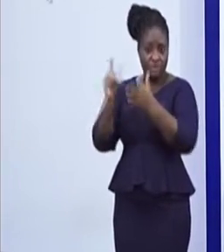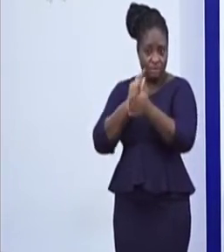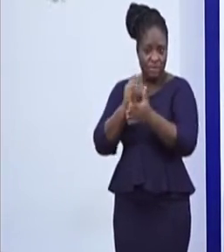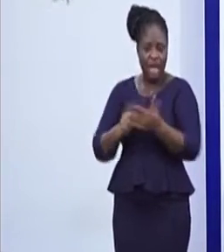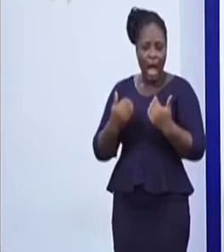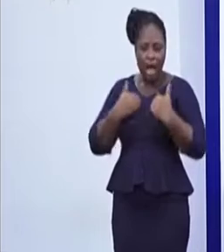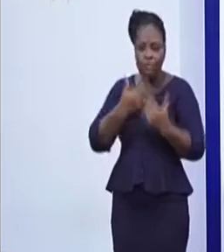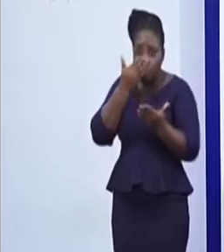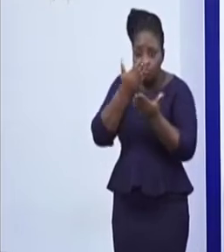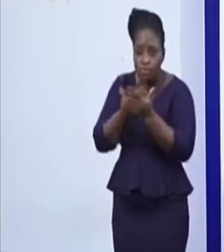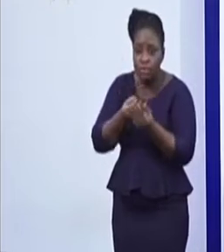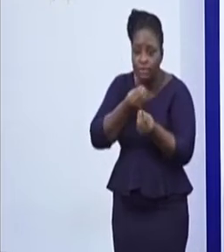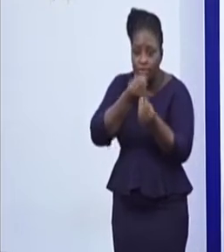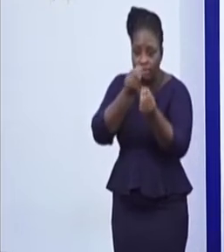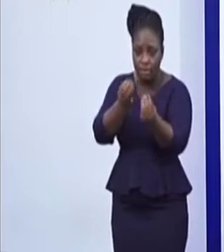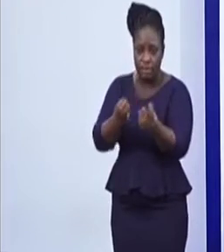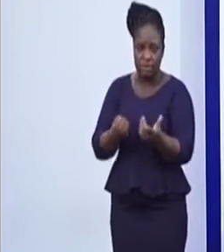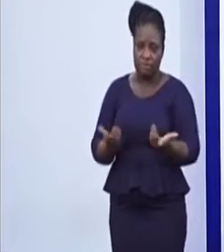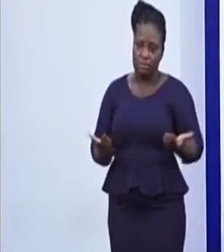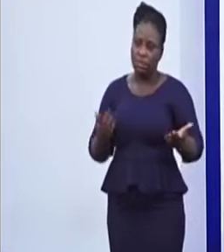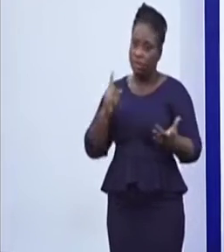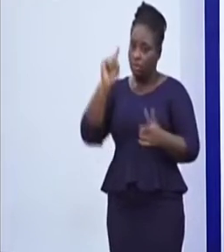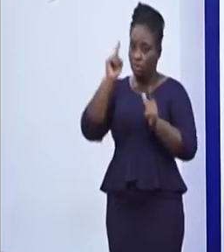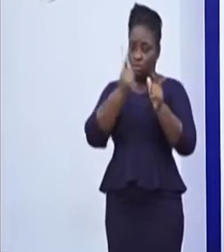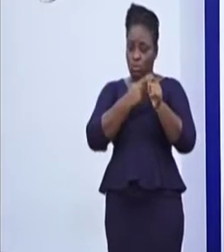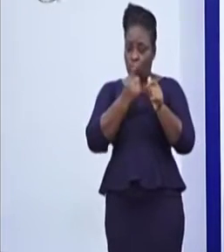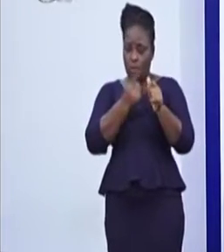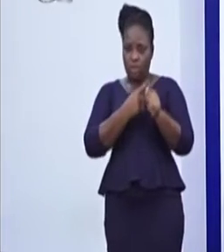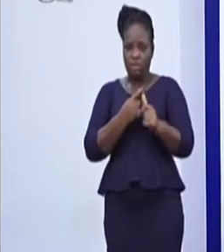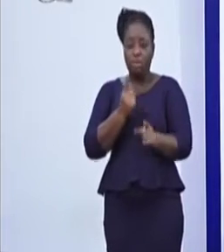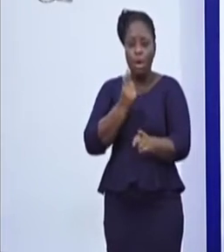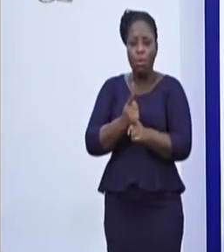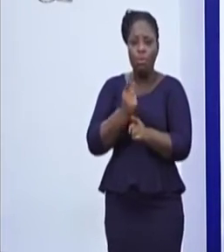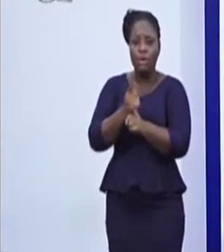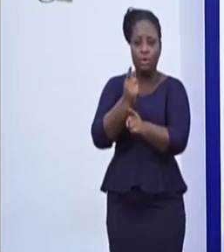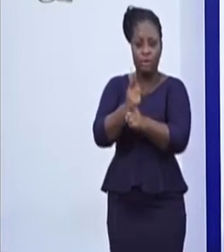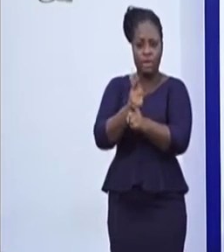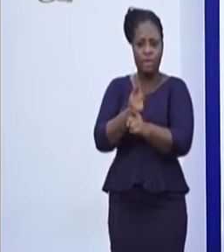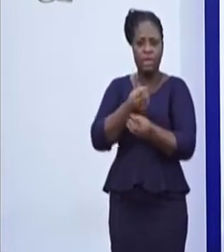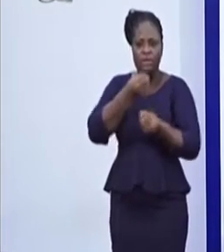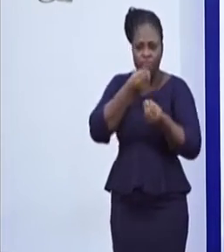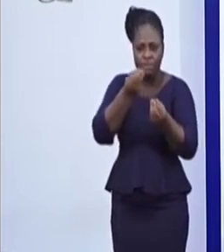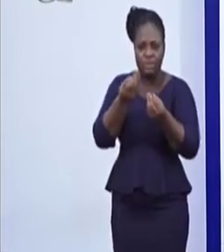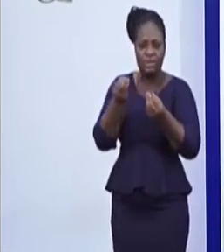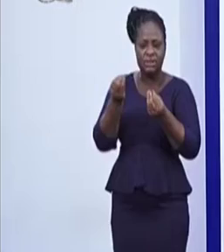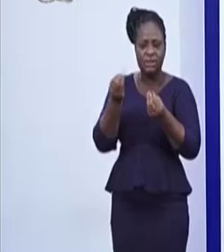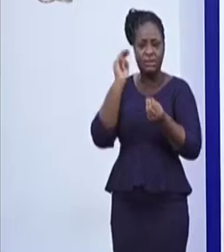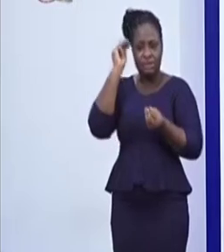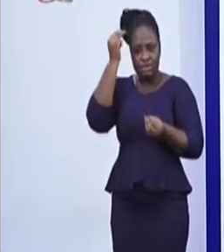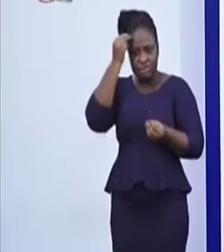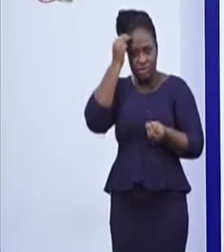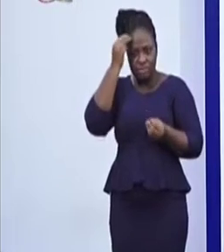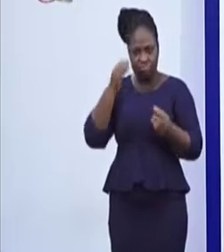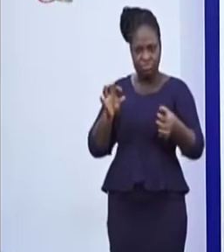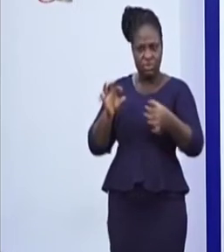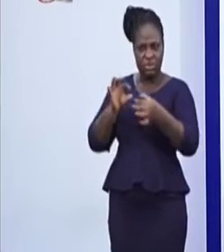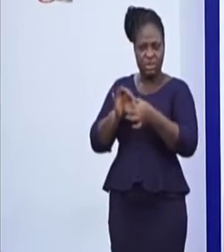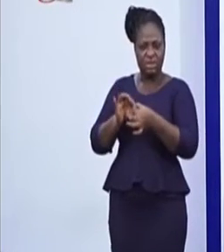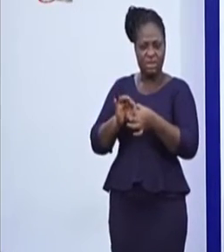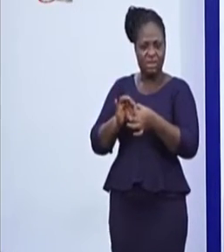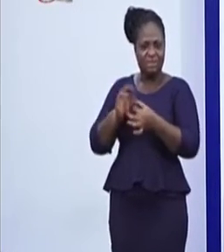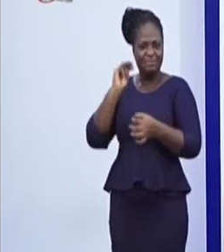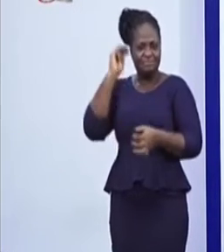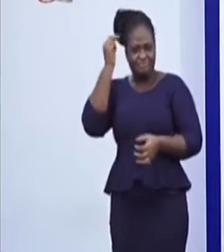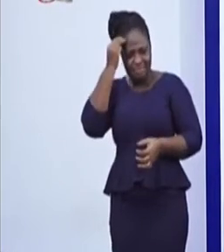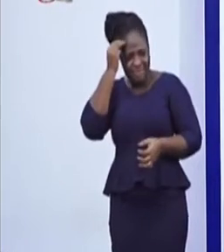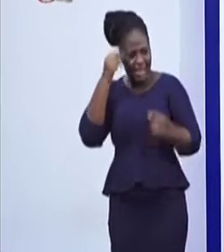reliable information is one. We know that regularly the Ministry of Information, together with the Ghana Health Service, the Director